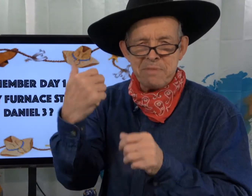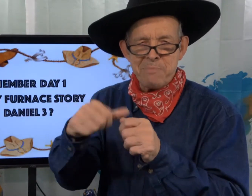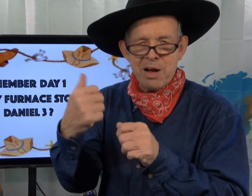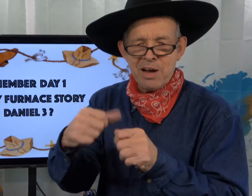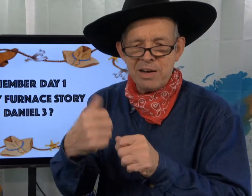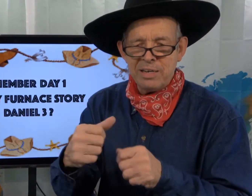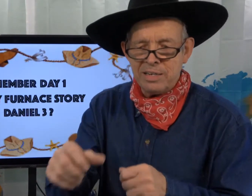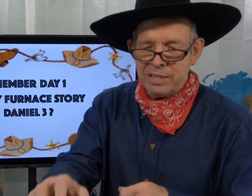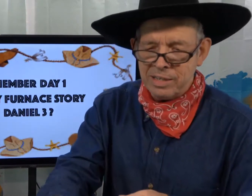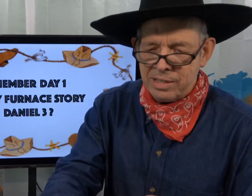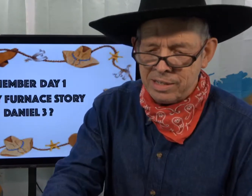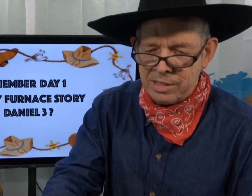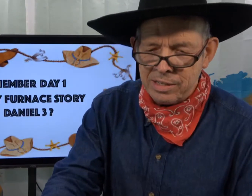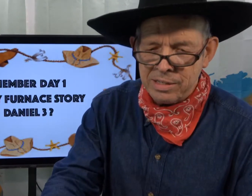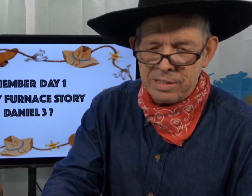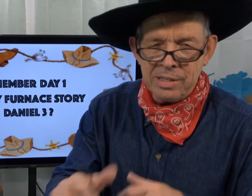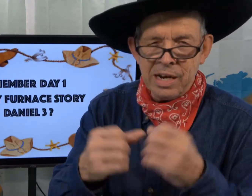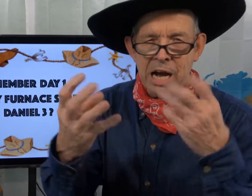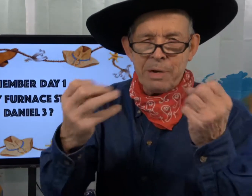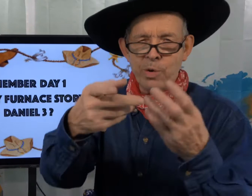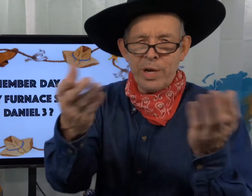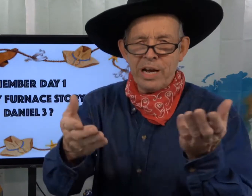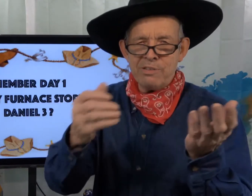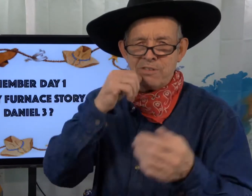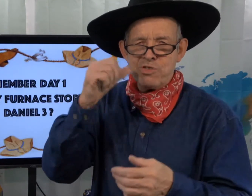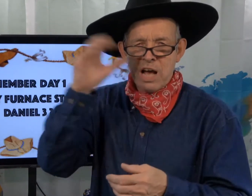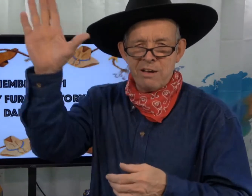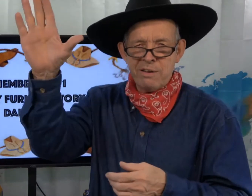Remember? How many were here yesterday?